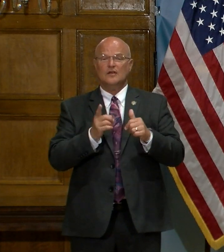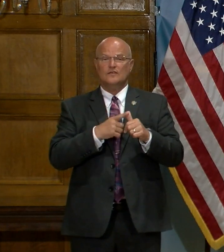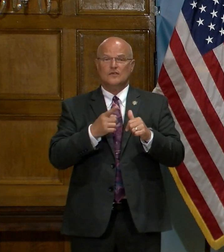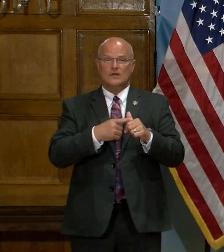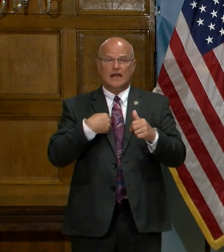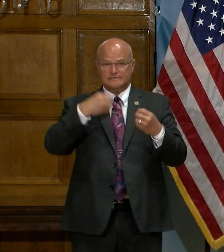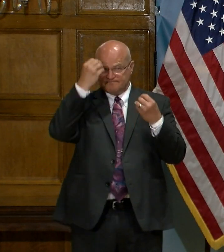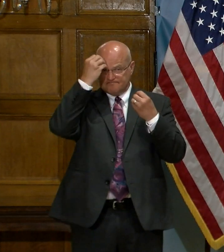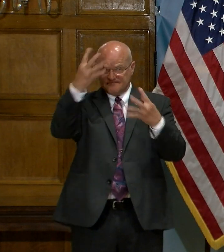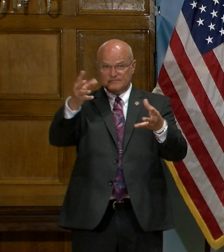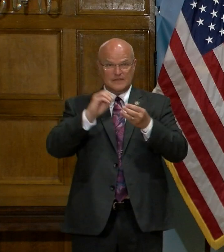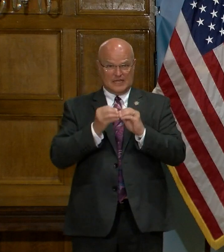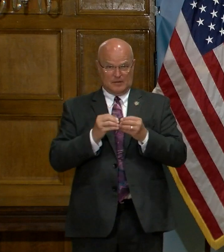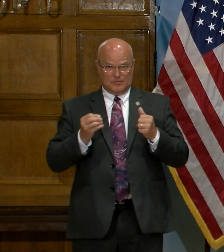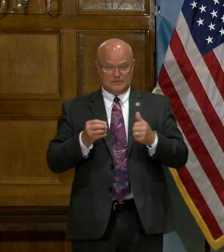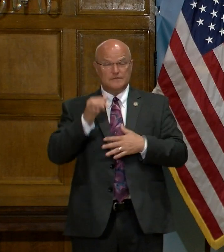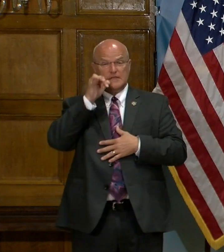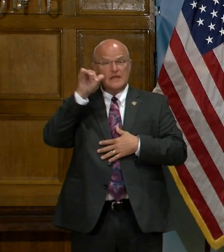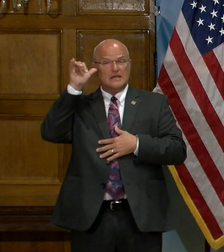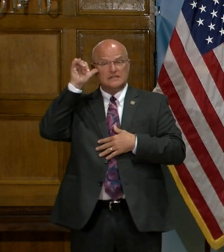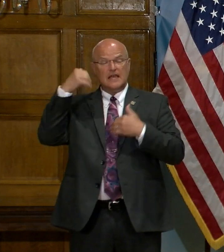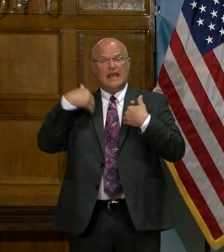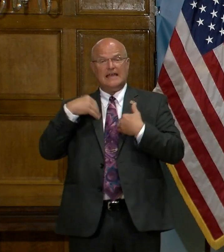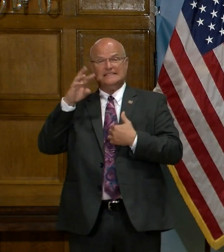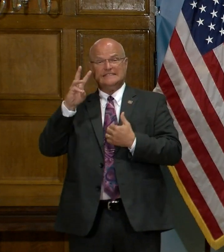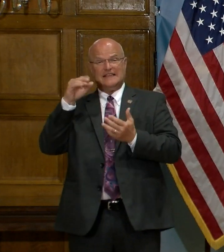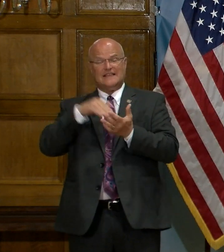First, I'll just give you the numbers. Yesterday, we had